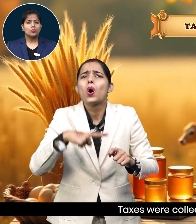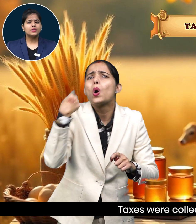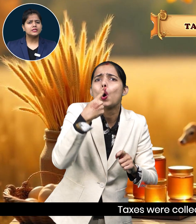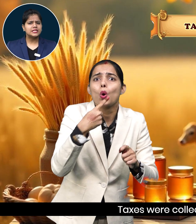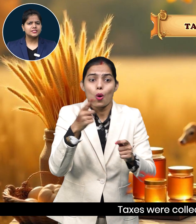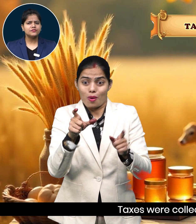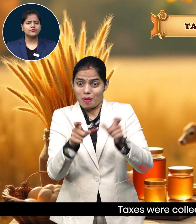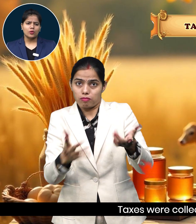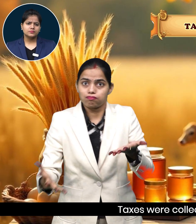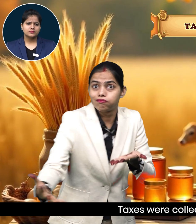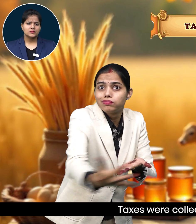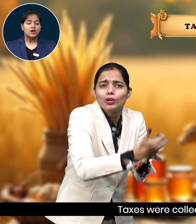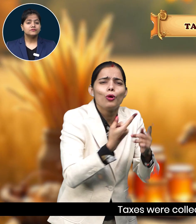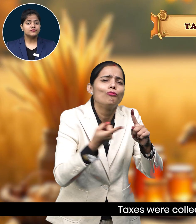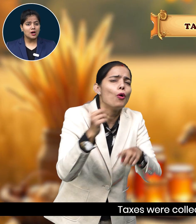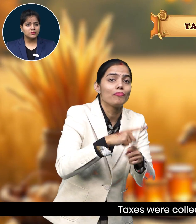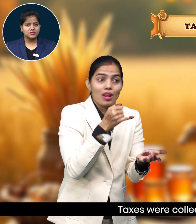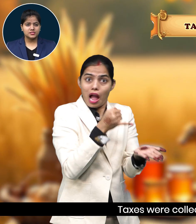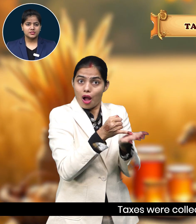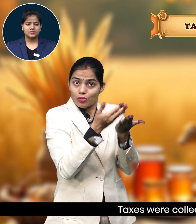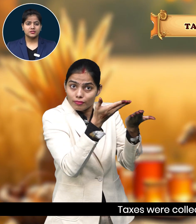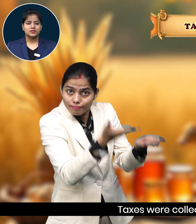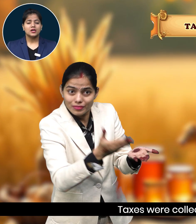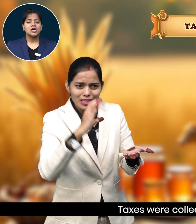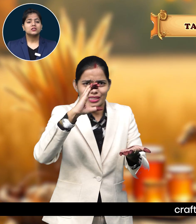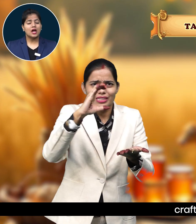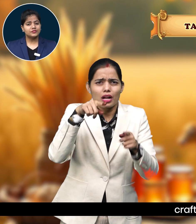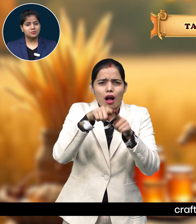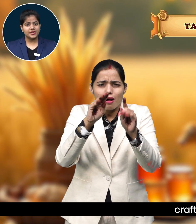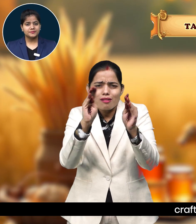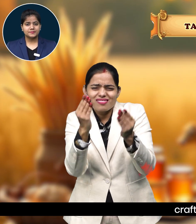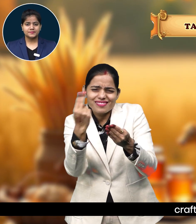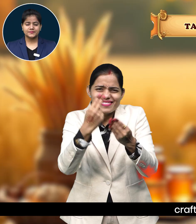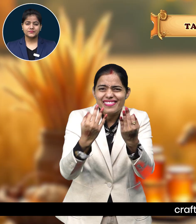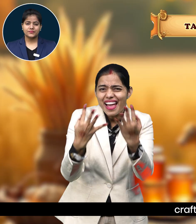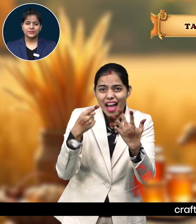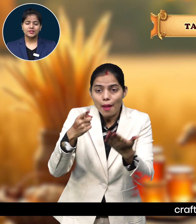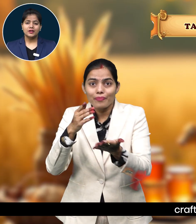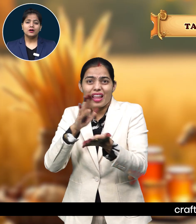Taxes were collected from farmers, craftsmen,